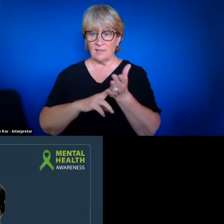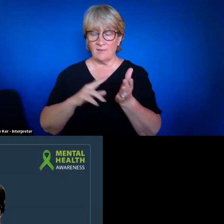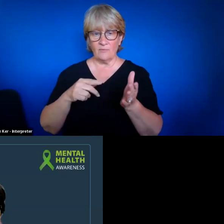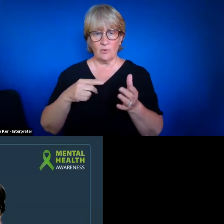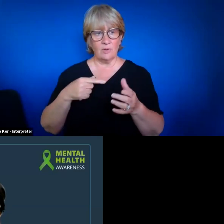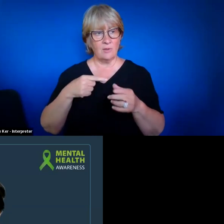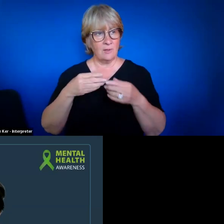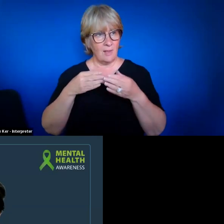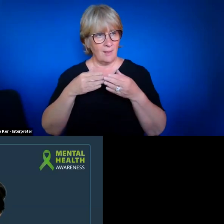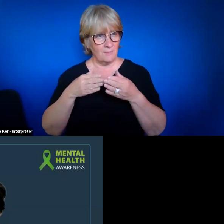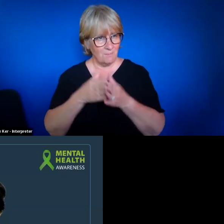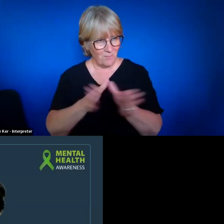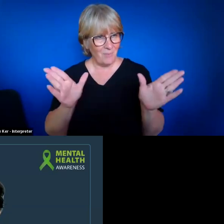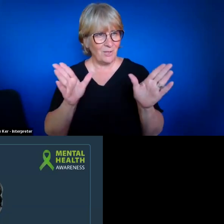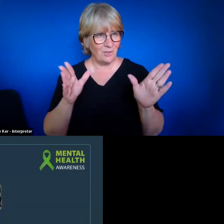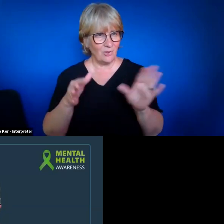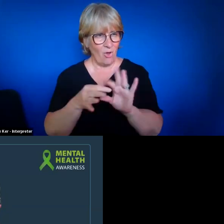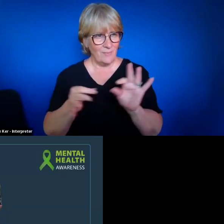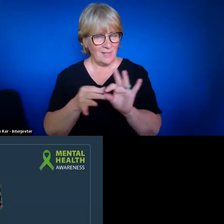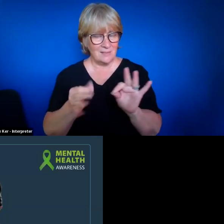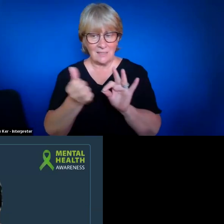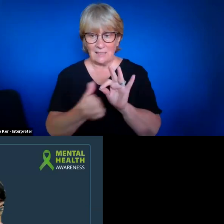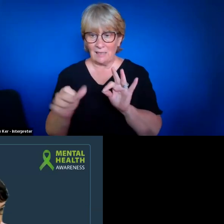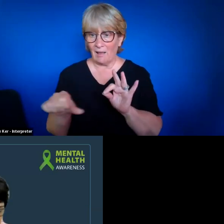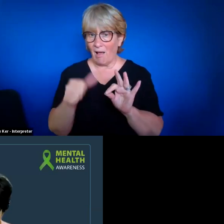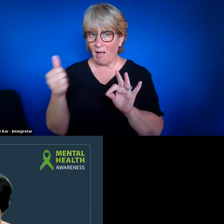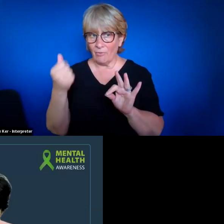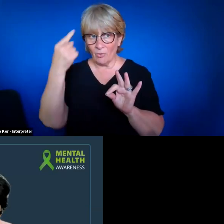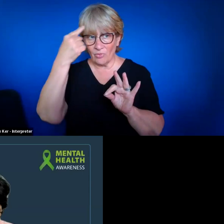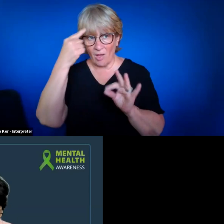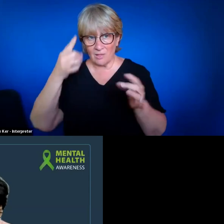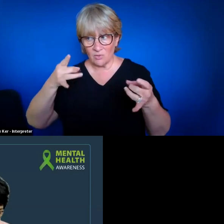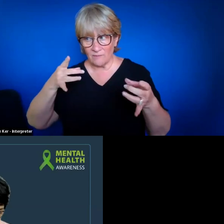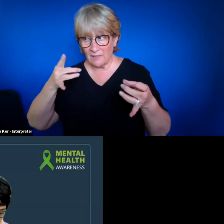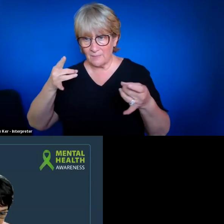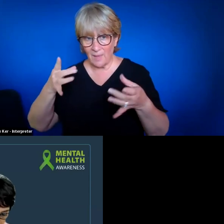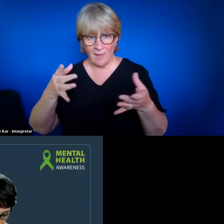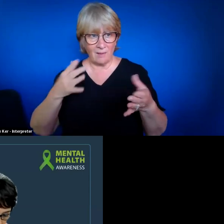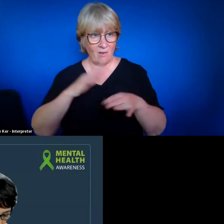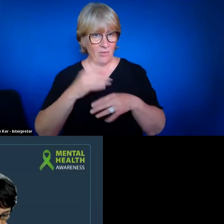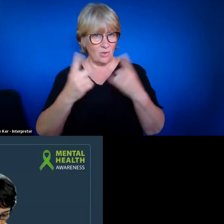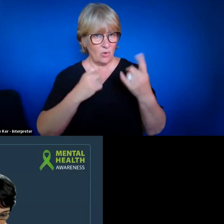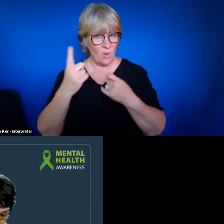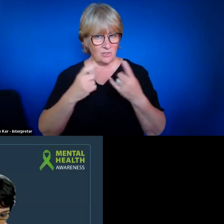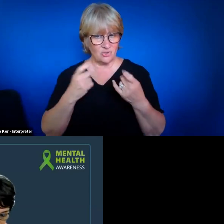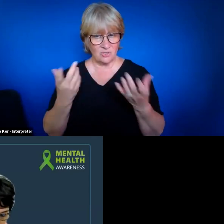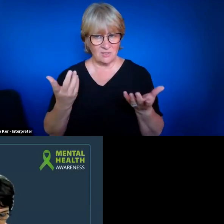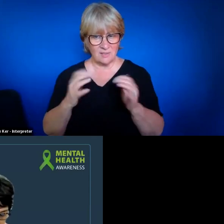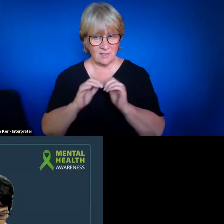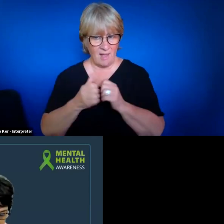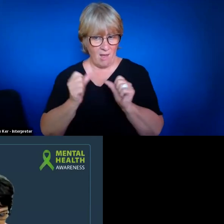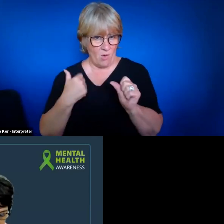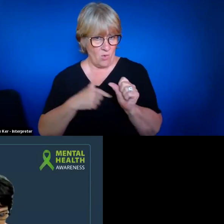comment. Any other thoughts or feedback on the questions that how we